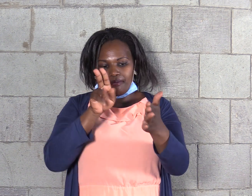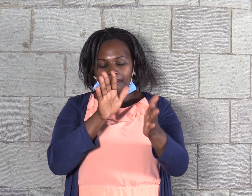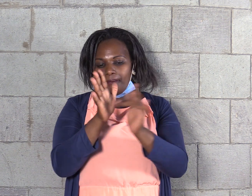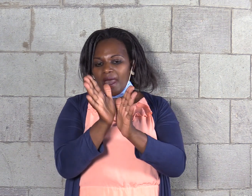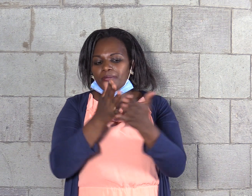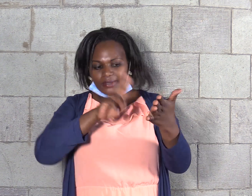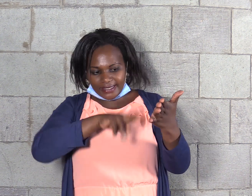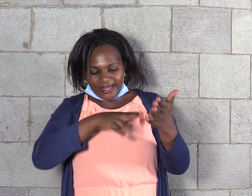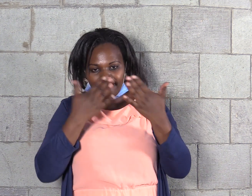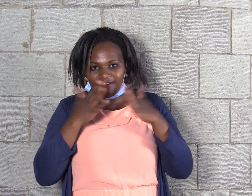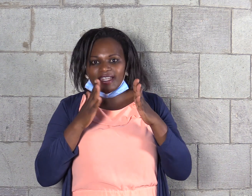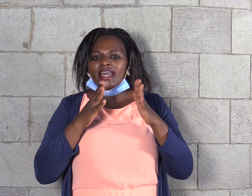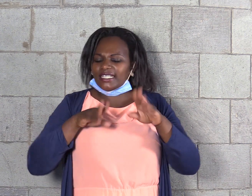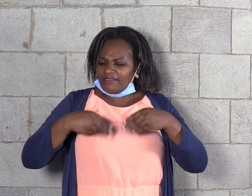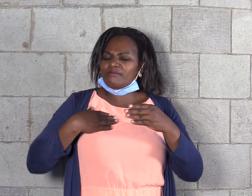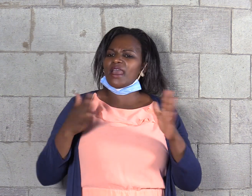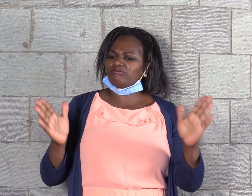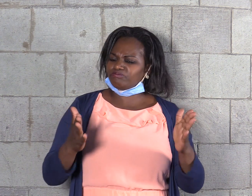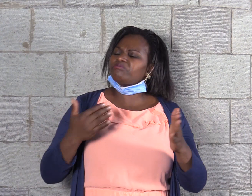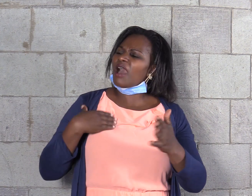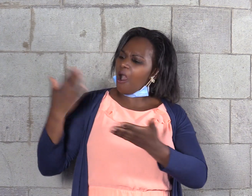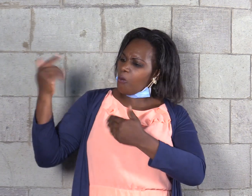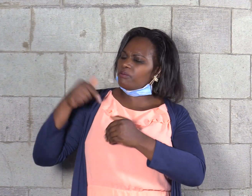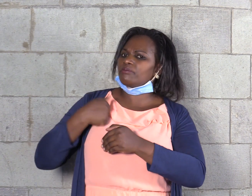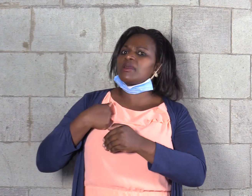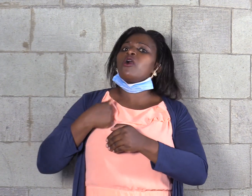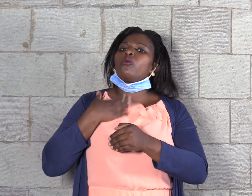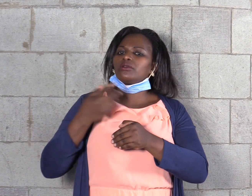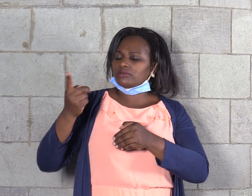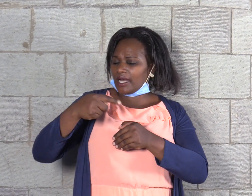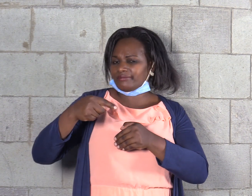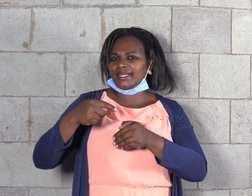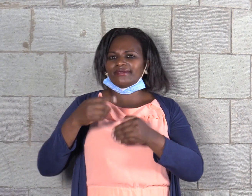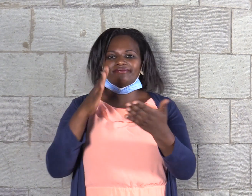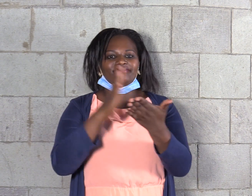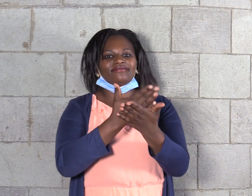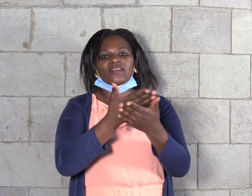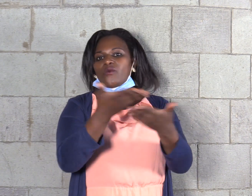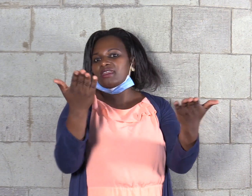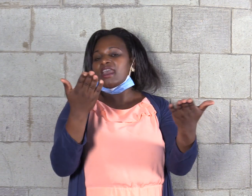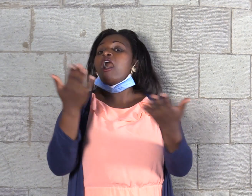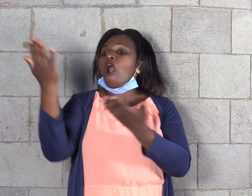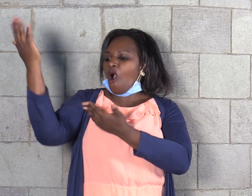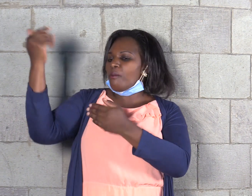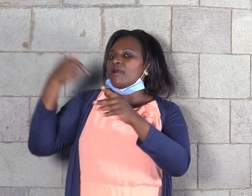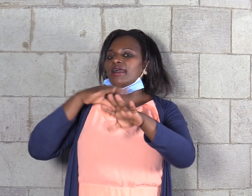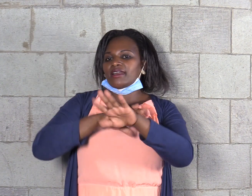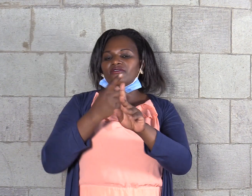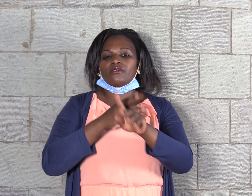giving me hope, and I thought I should come and share with you about the hope I have gotten from Psalms 23. That